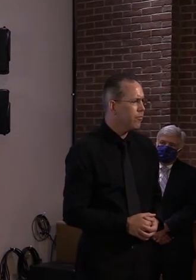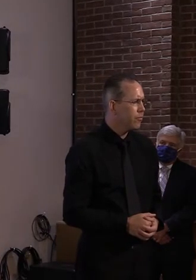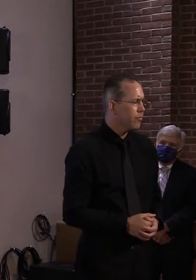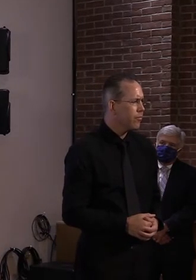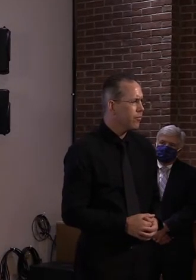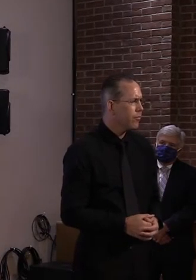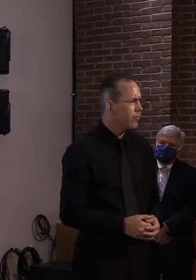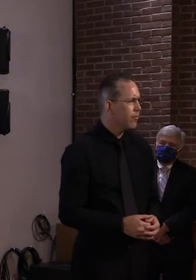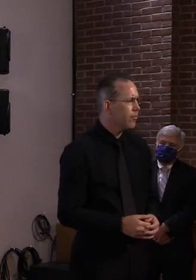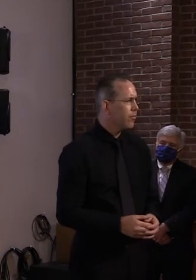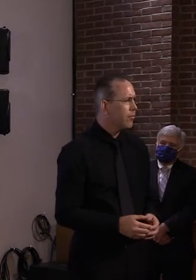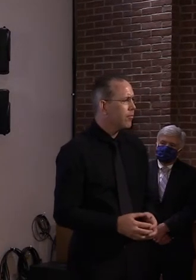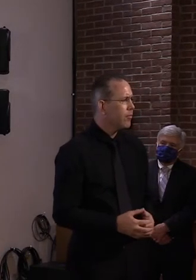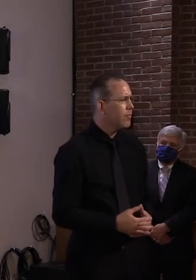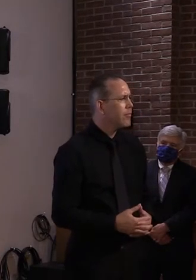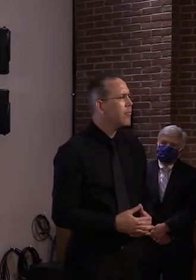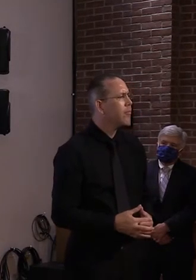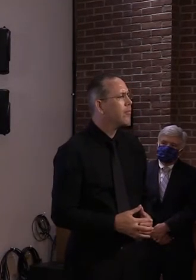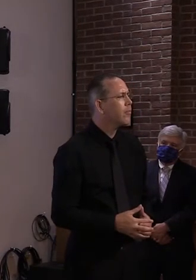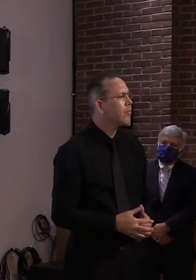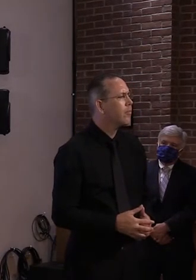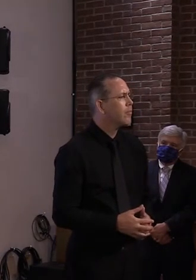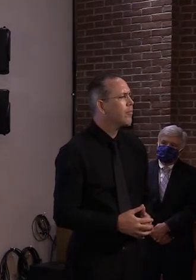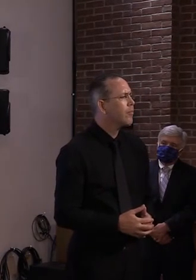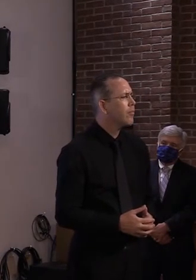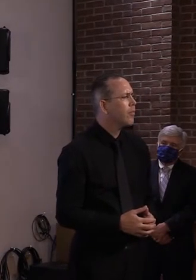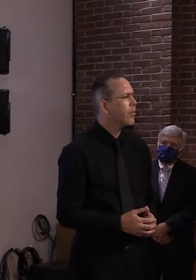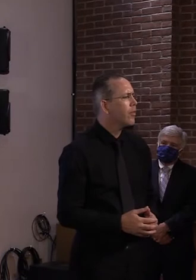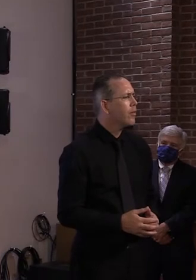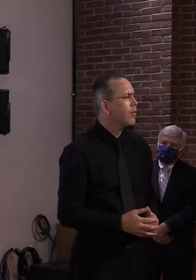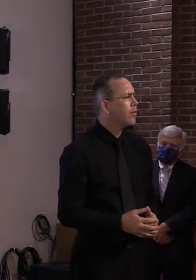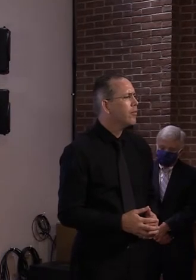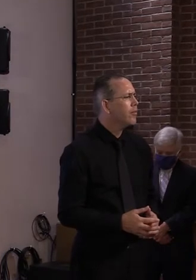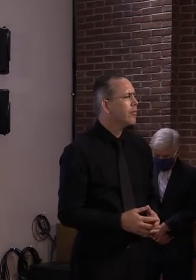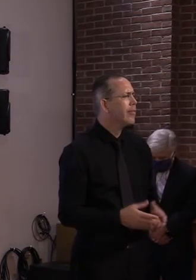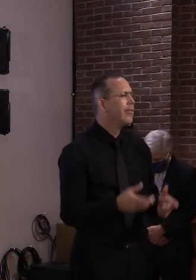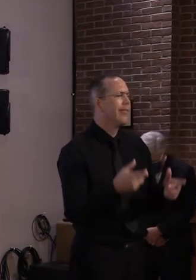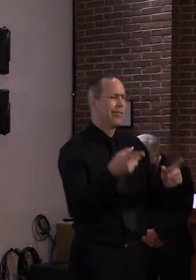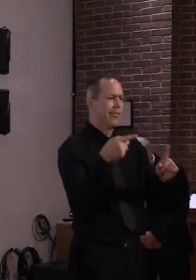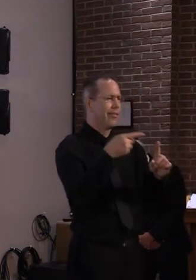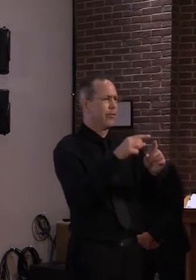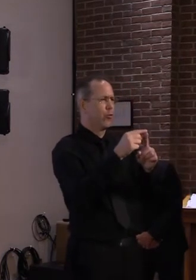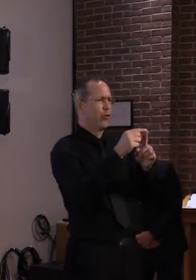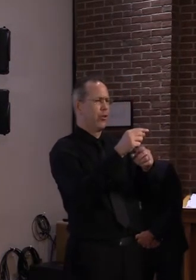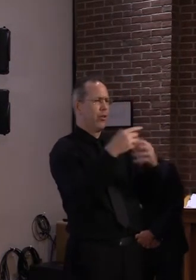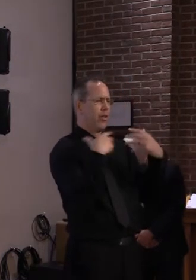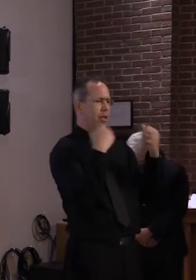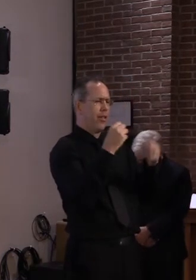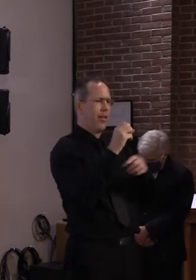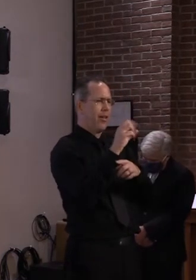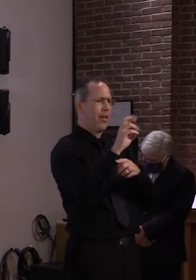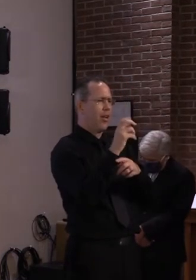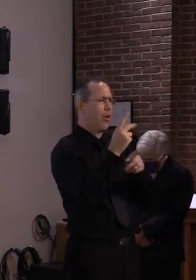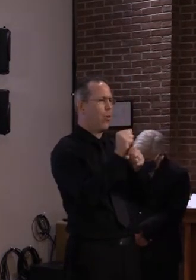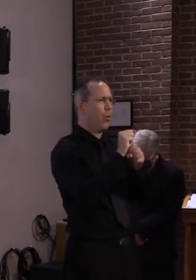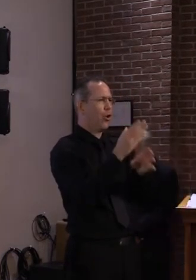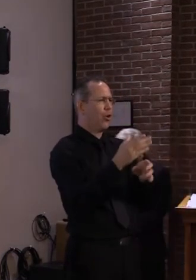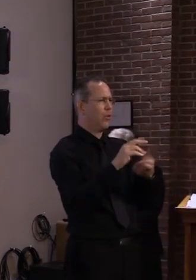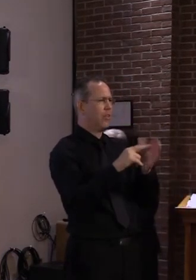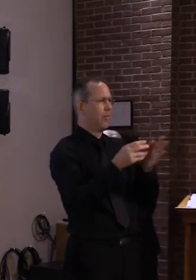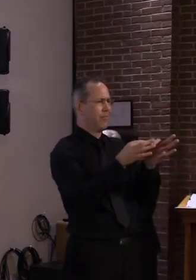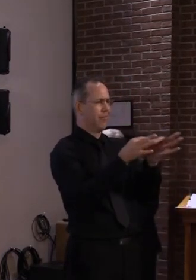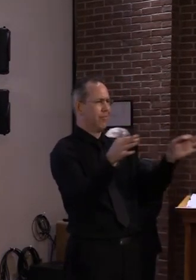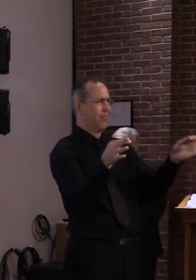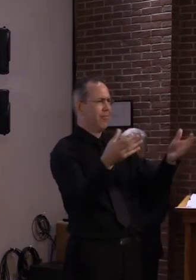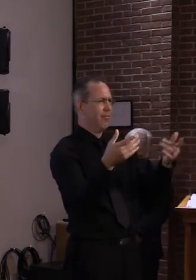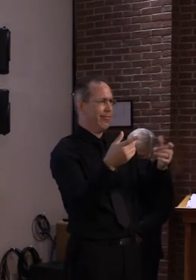And fortunately, we're finding, as we go into different kinds of facilities, not a lot of